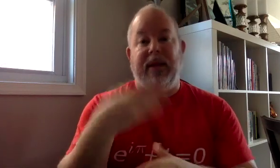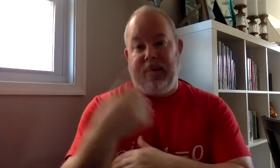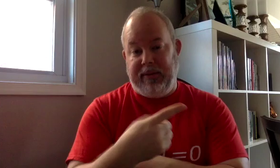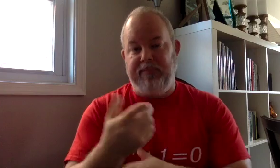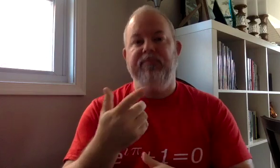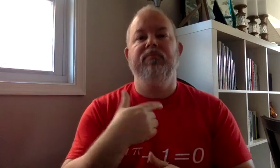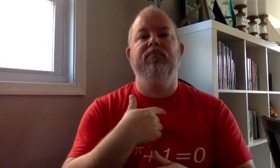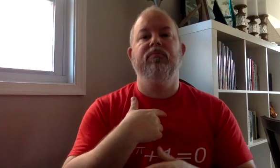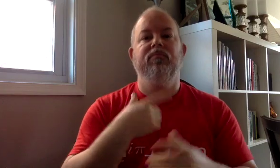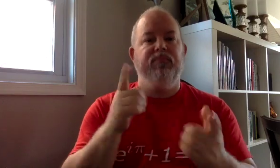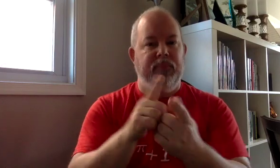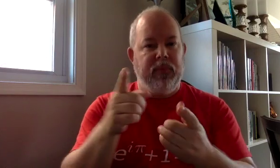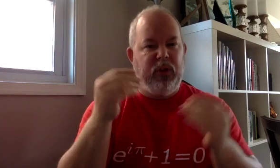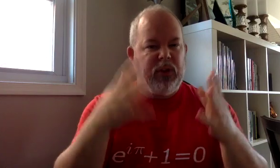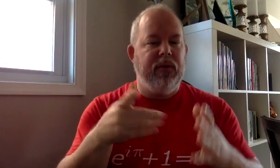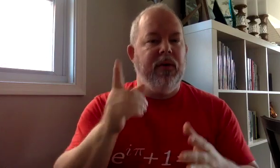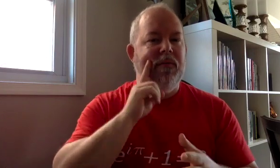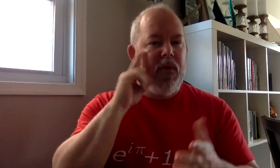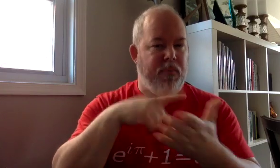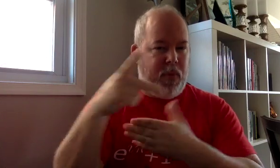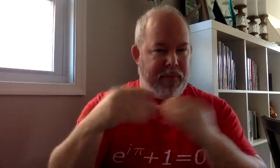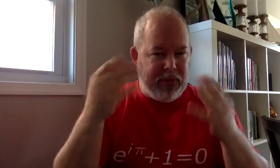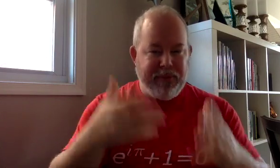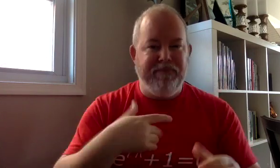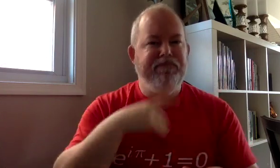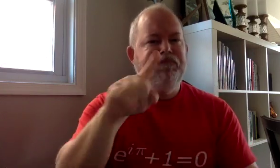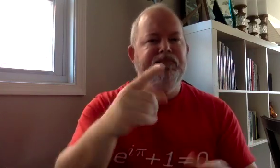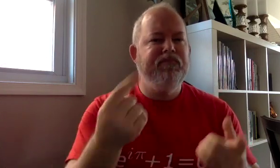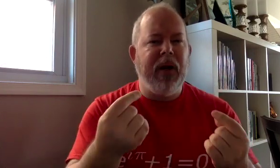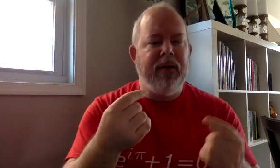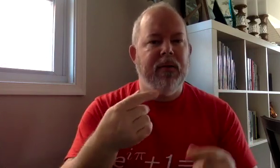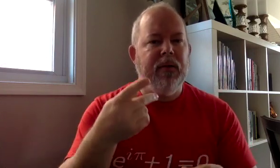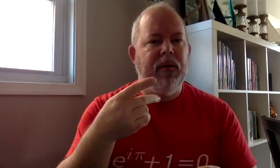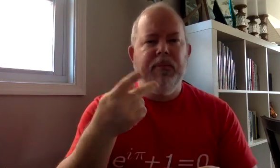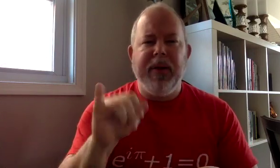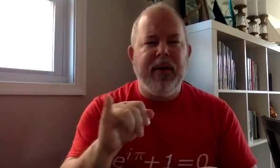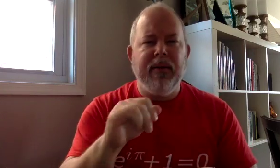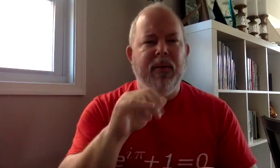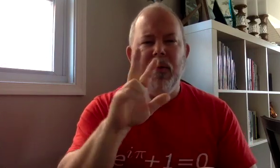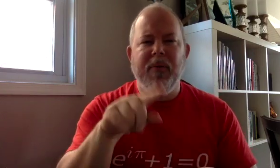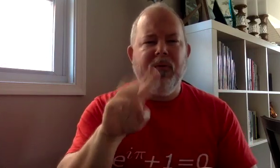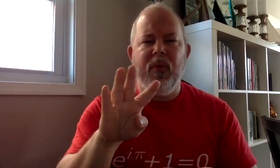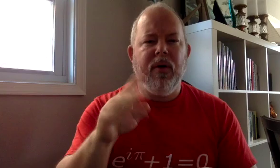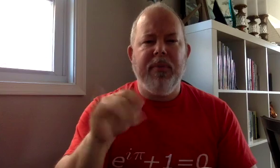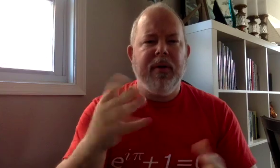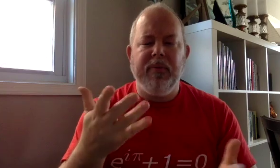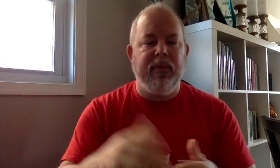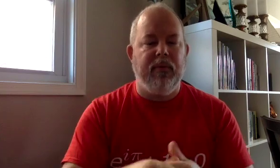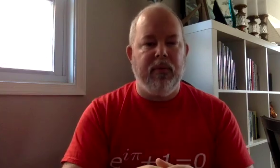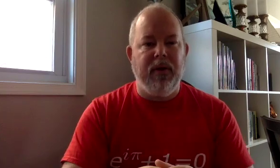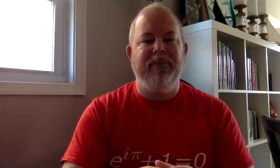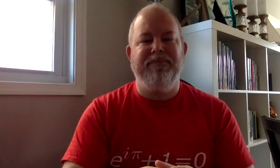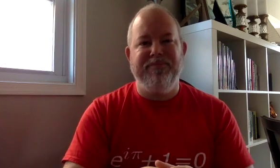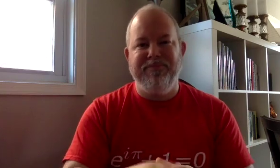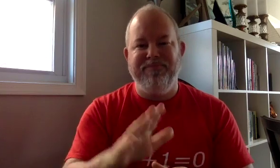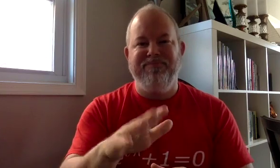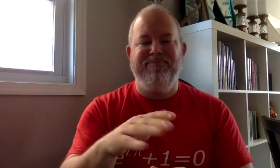city turning into what Ukraine's defense minister now calls the scene of an apocalypse movie, as Russian forces inch closer to